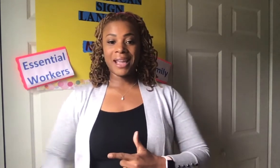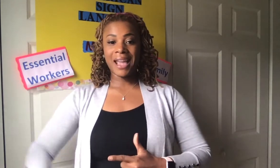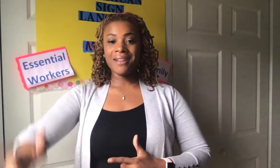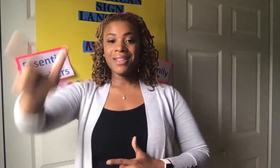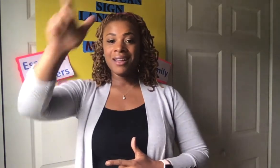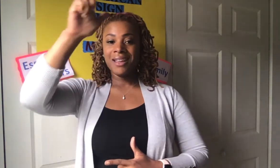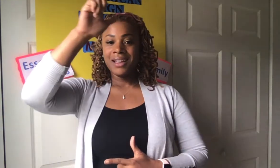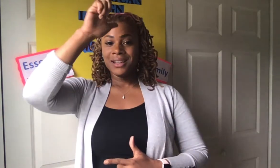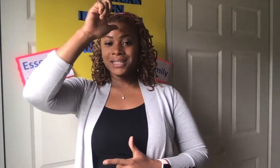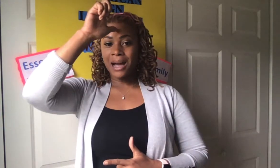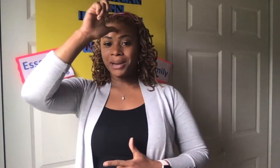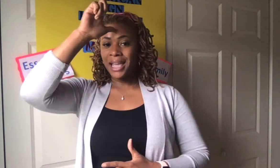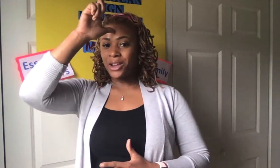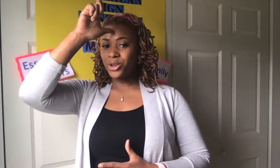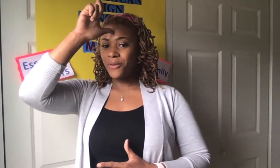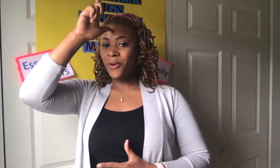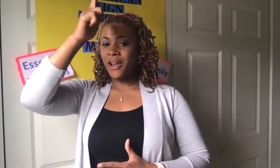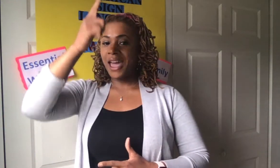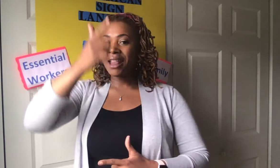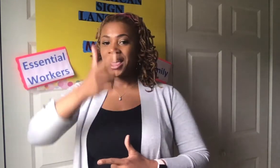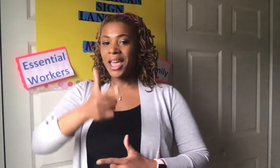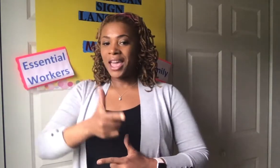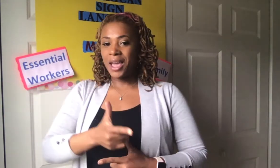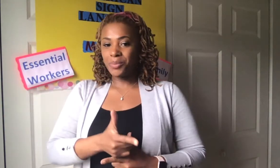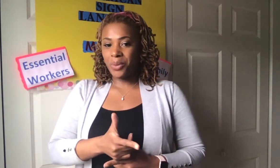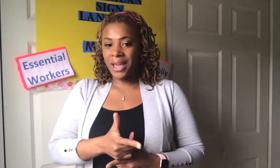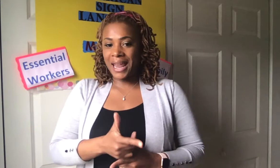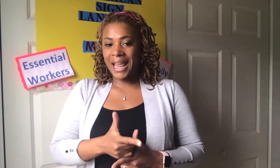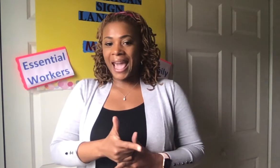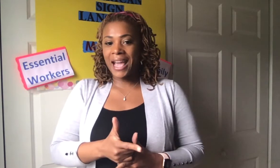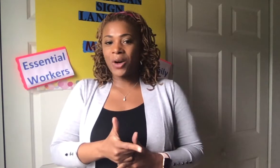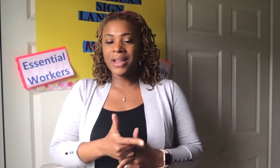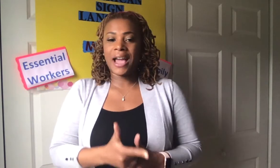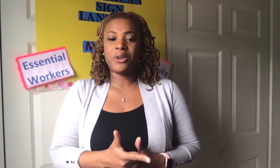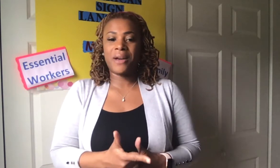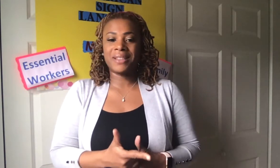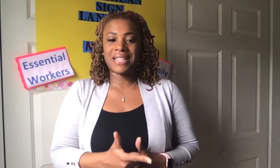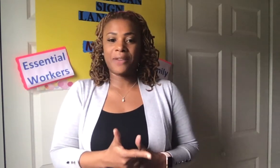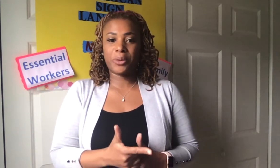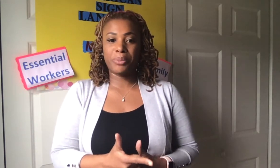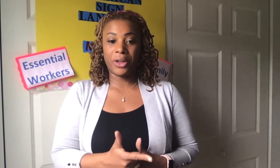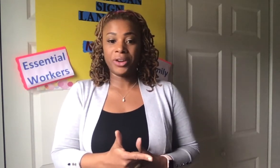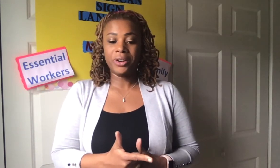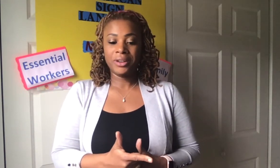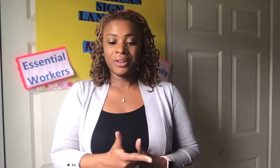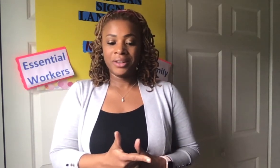hand, dominant hand on your forehead, and bring it at an angle. And now you have the sign for brother.